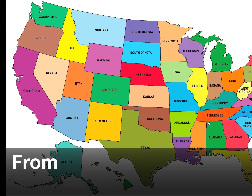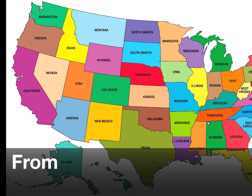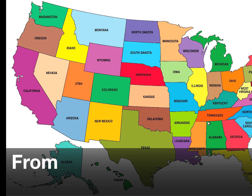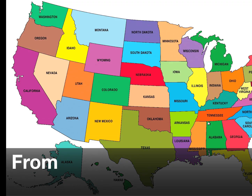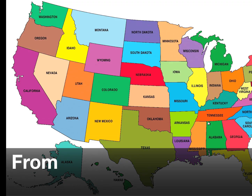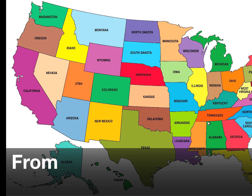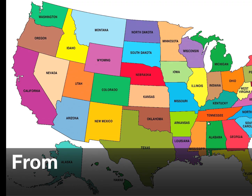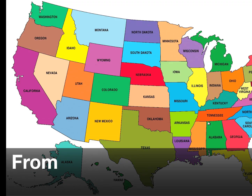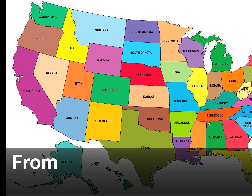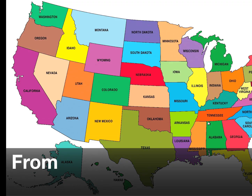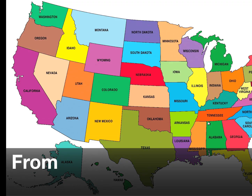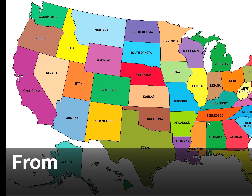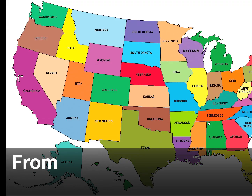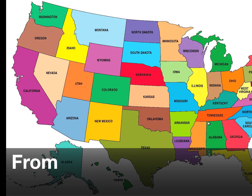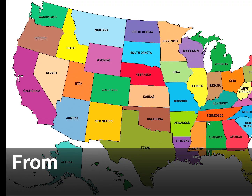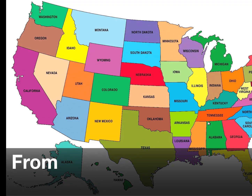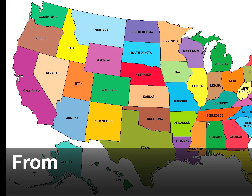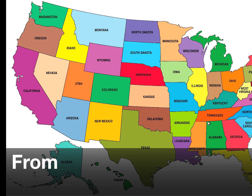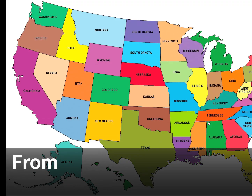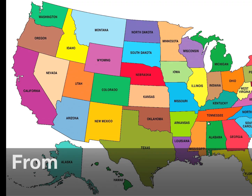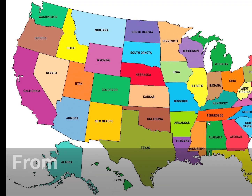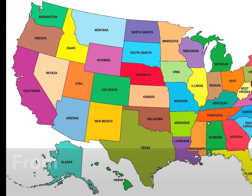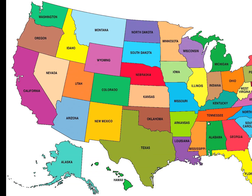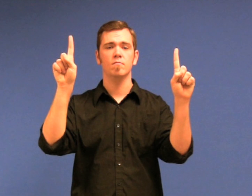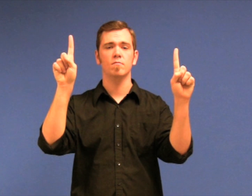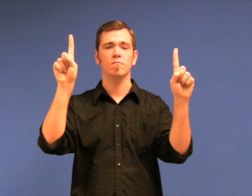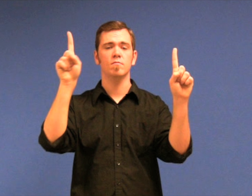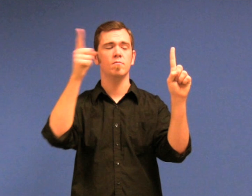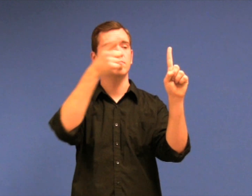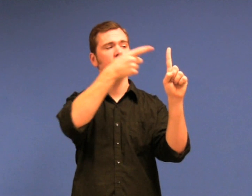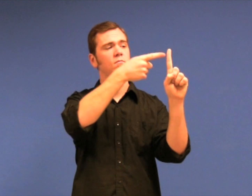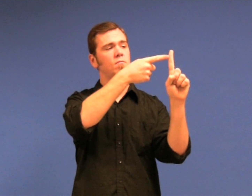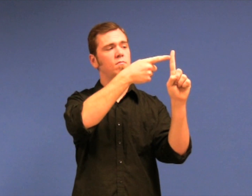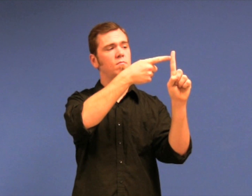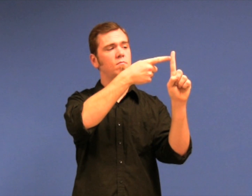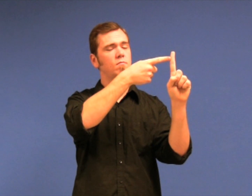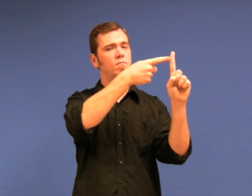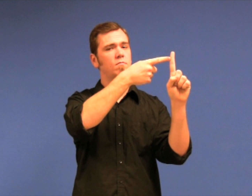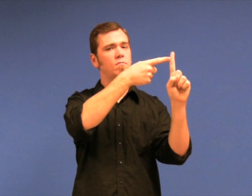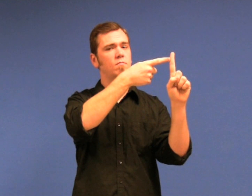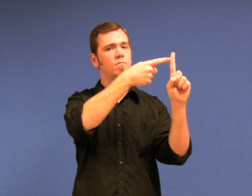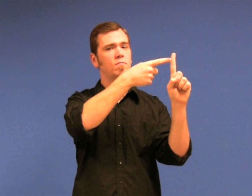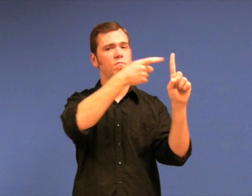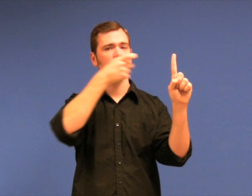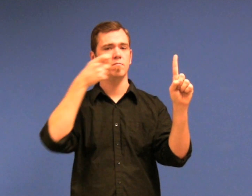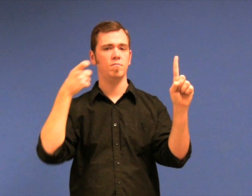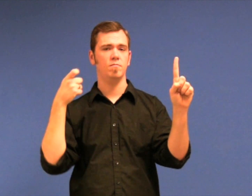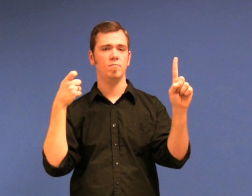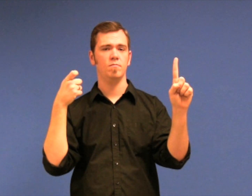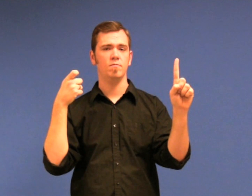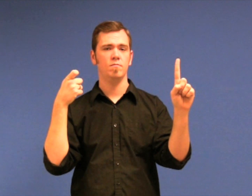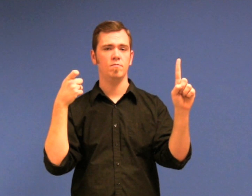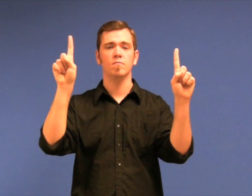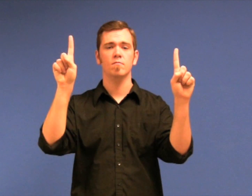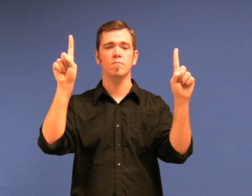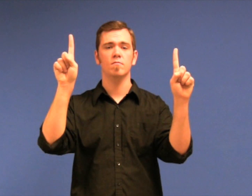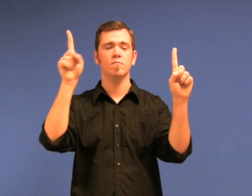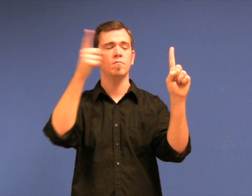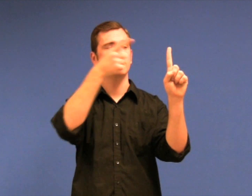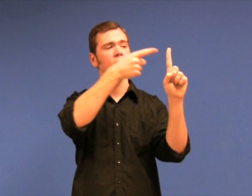All right, now the sign for from, like where are you from, is from. Now remember, your dominant hand does the